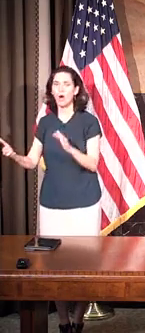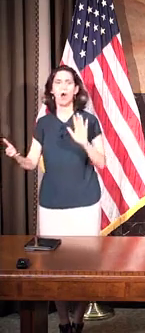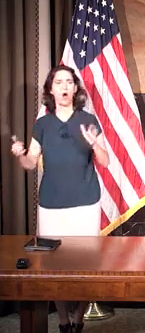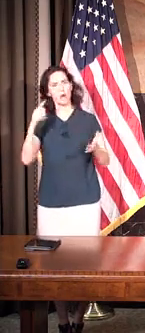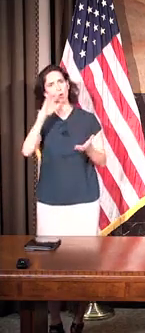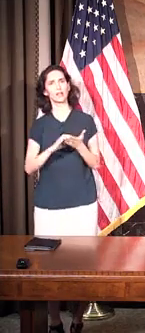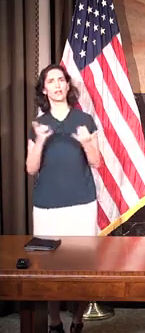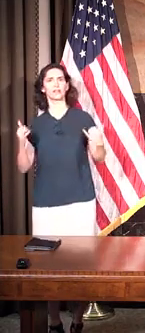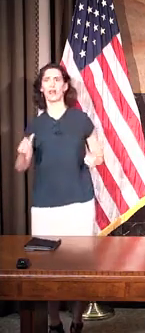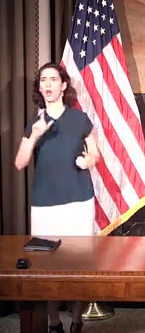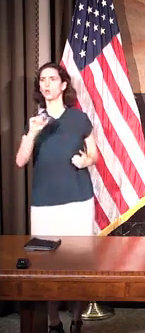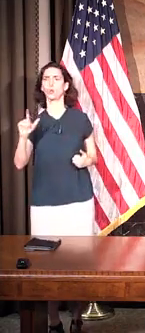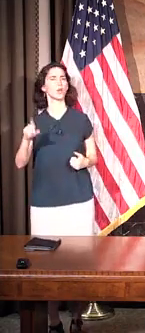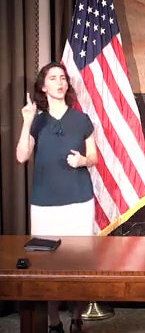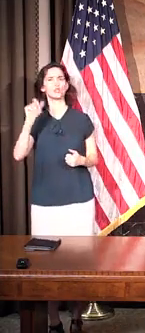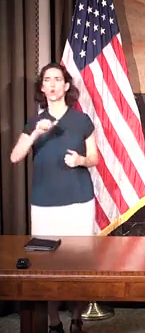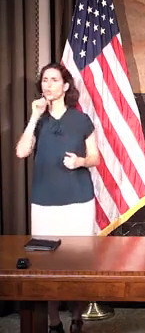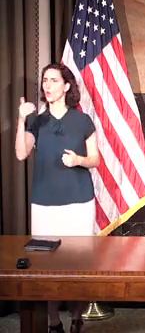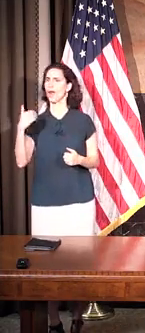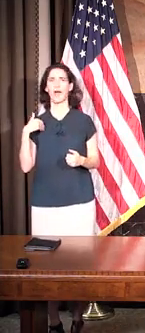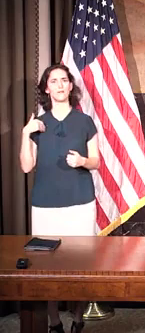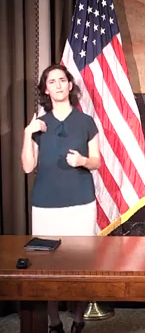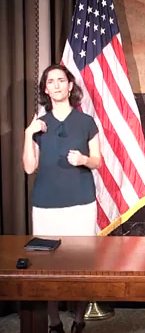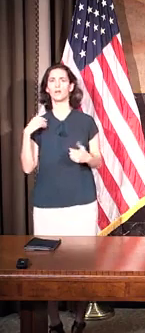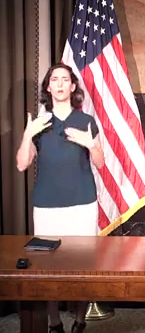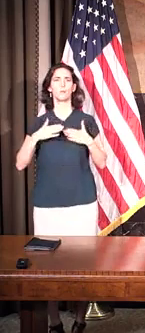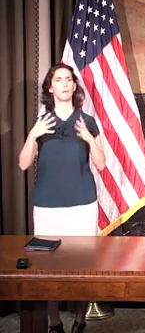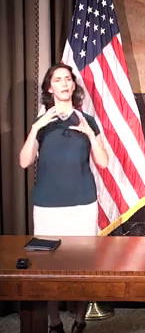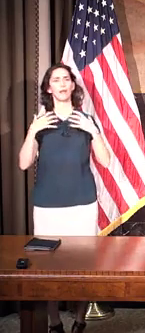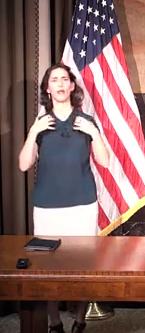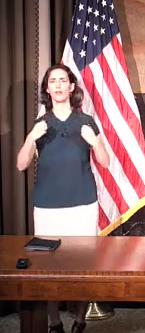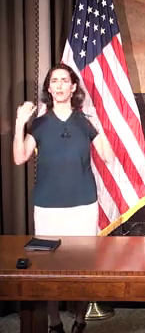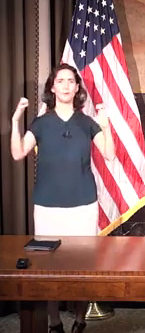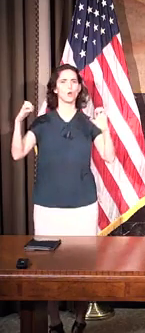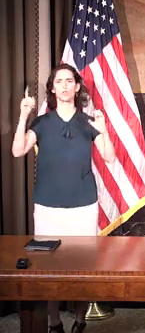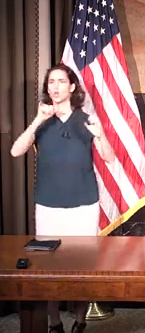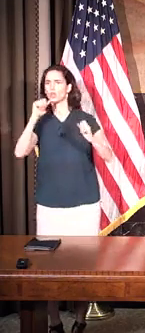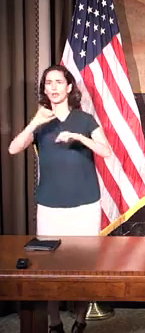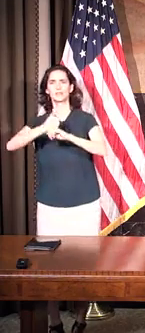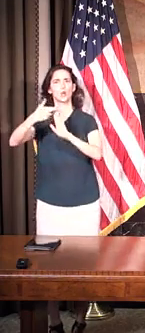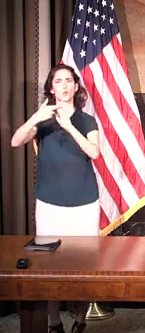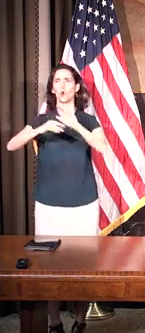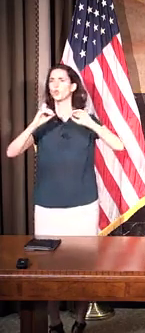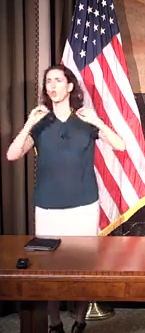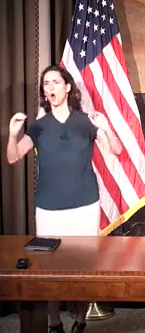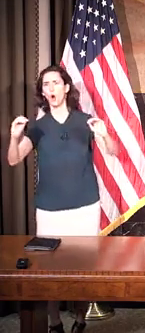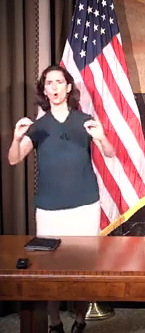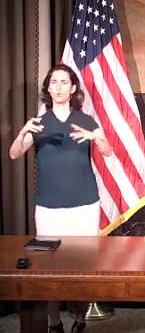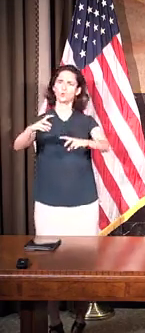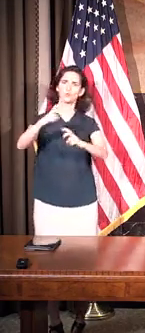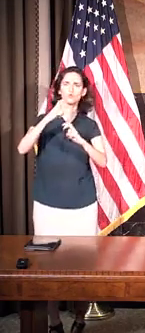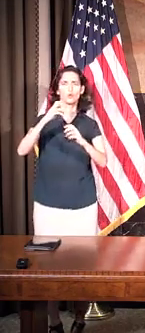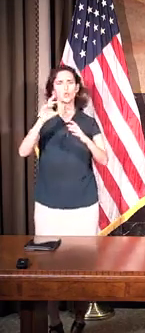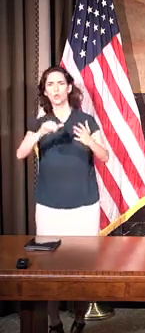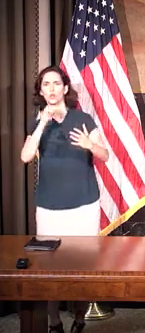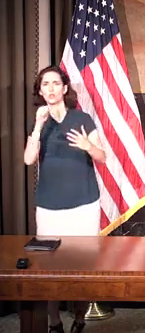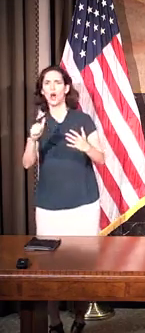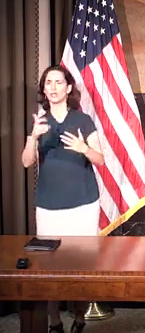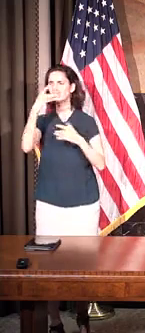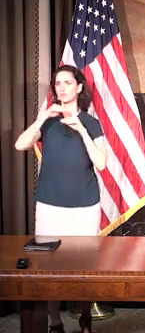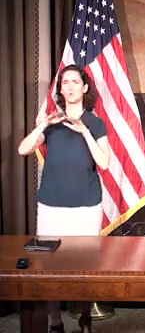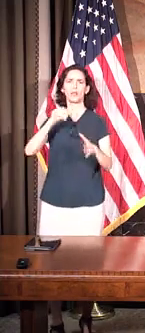Louisiana that we shouldn't have a public health emergency in place or mitigation measures in place or restrictions in place in order to slow